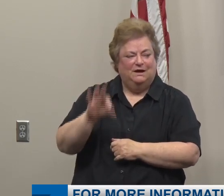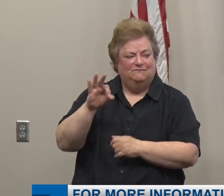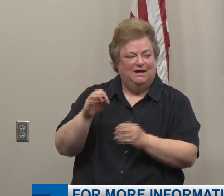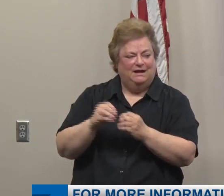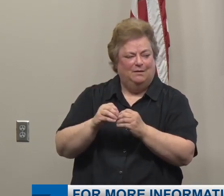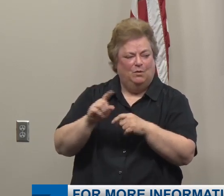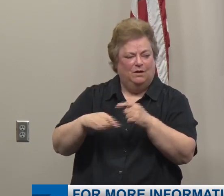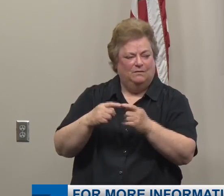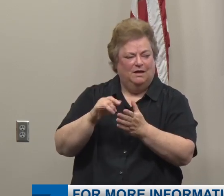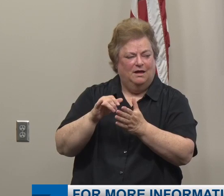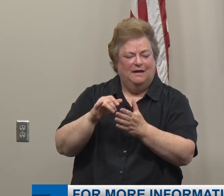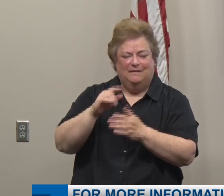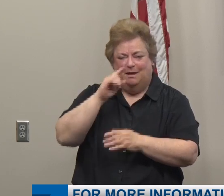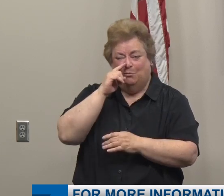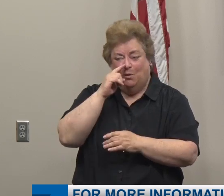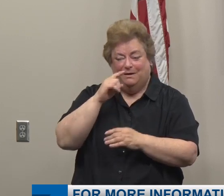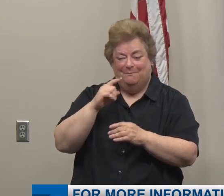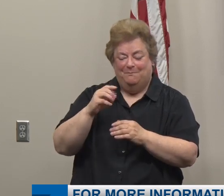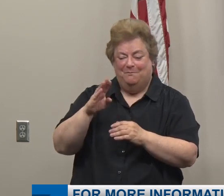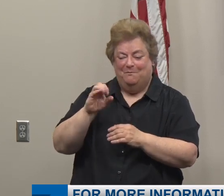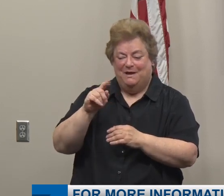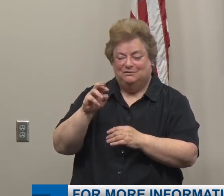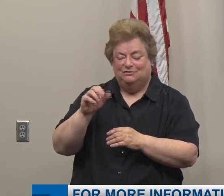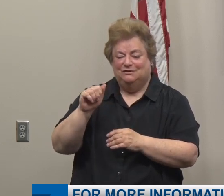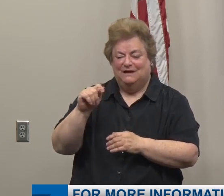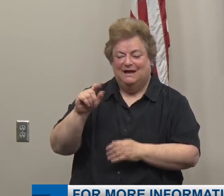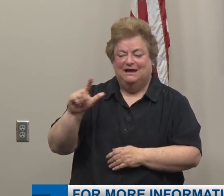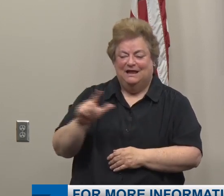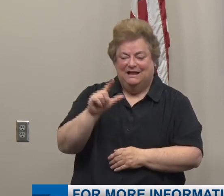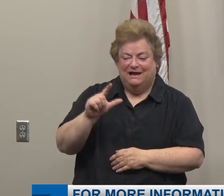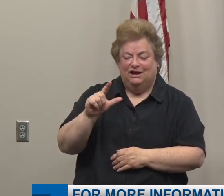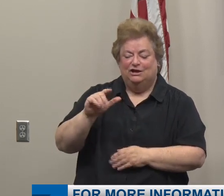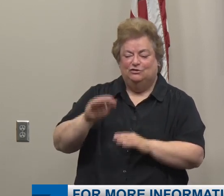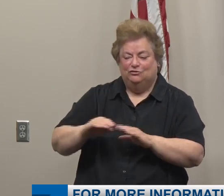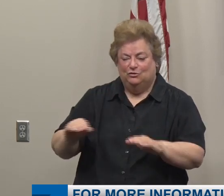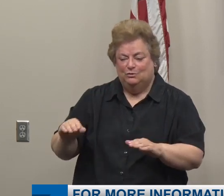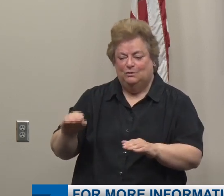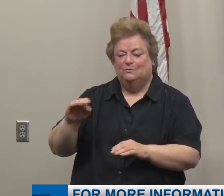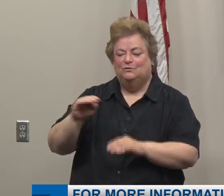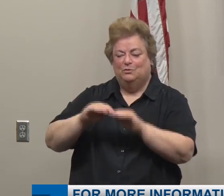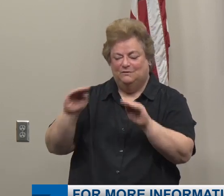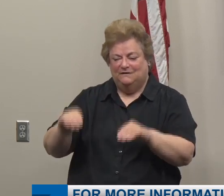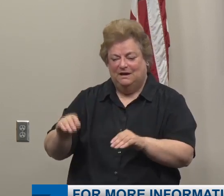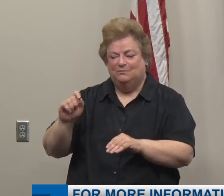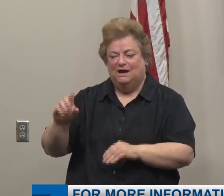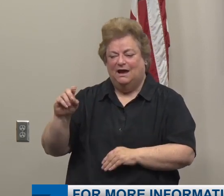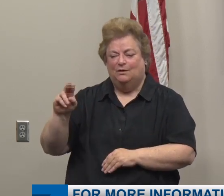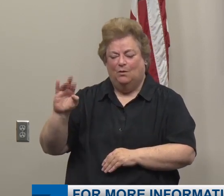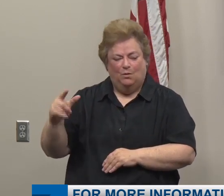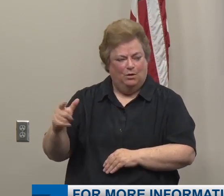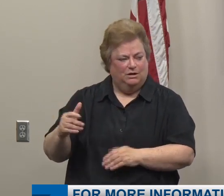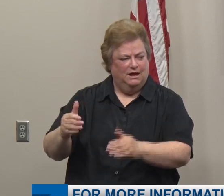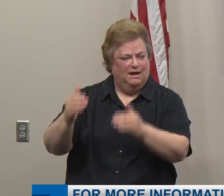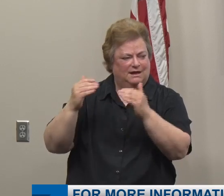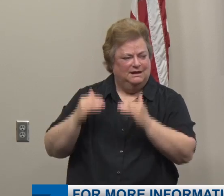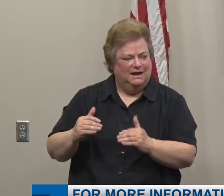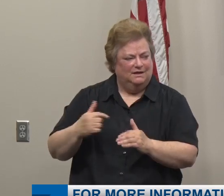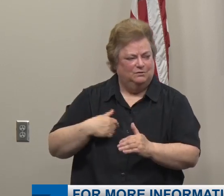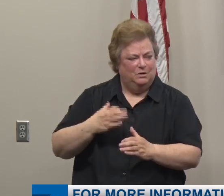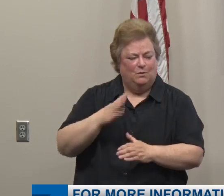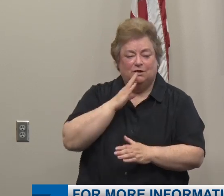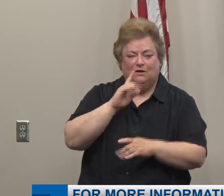this program the boredom Buster's at Lincoln Children's Museum org and next we want to talk about